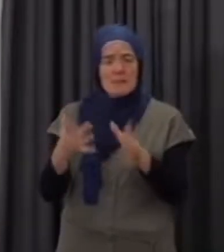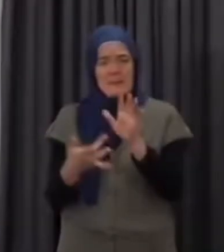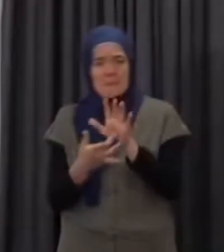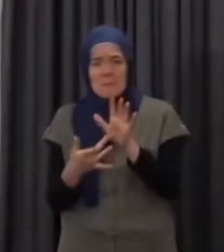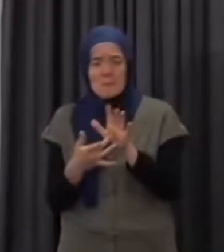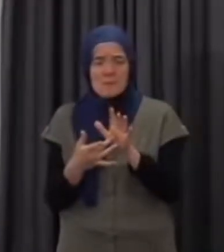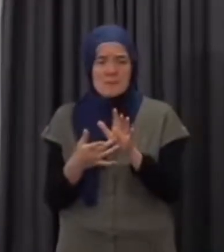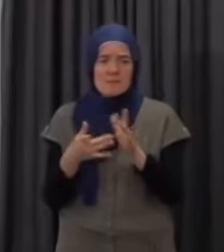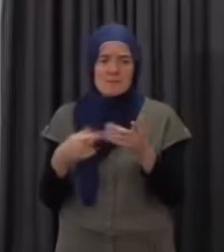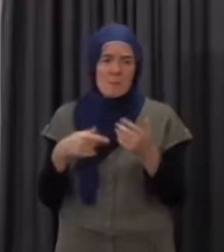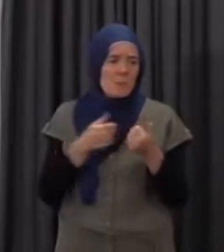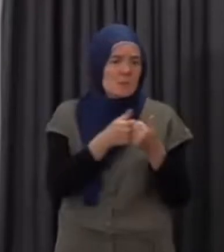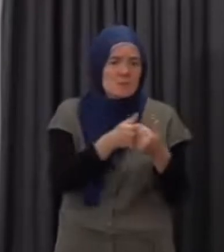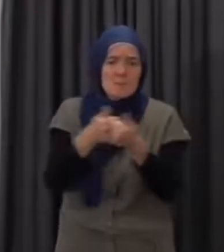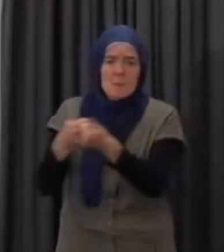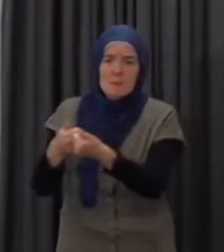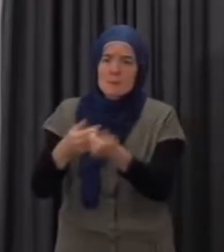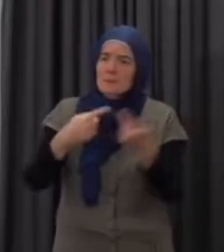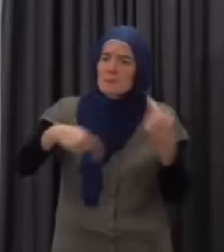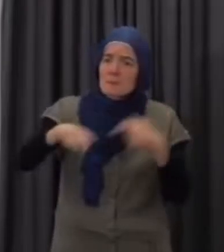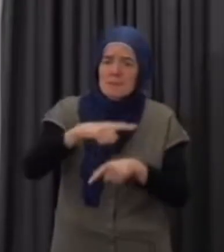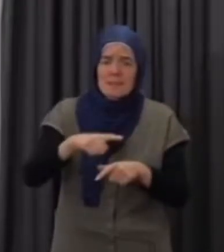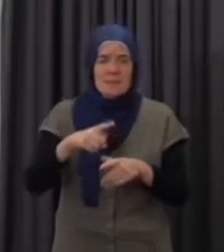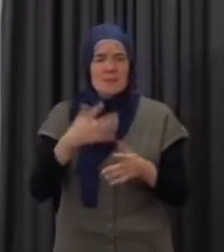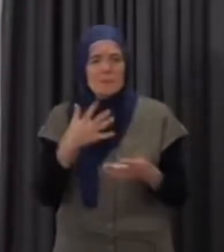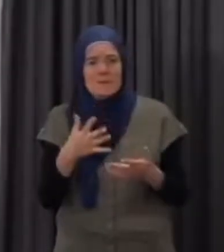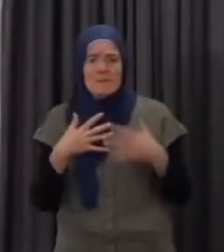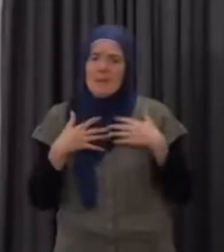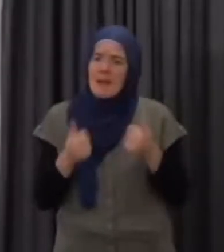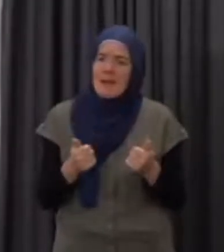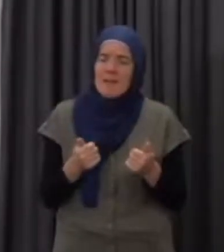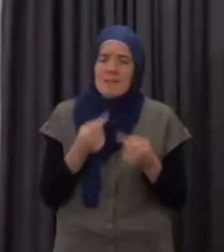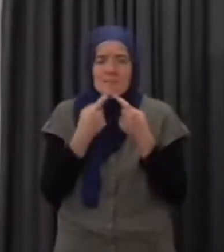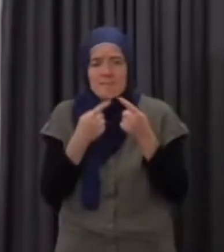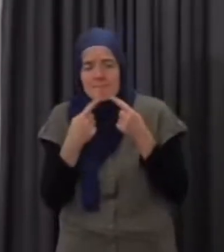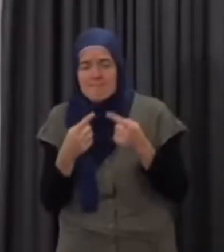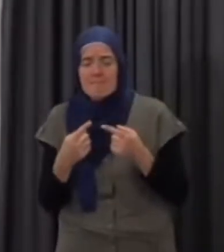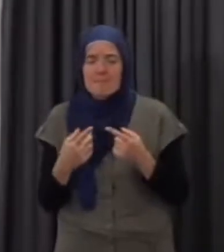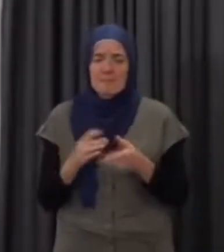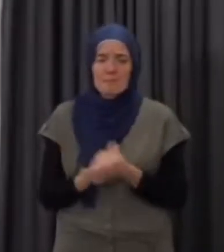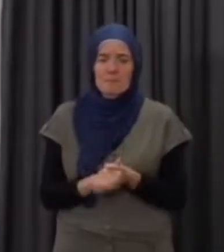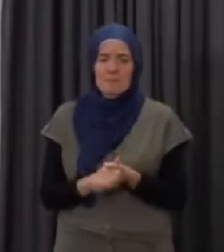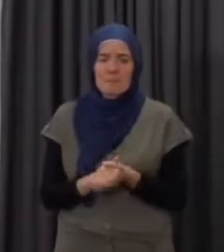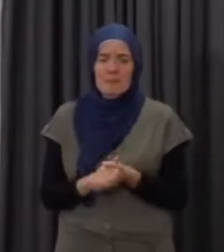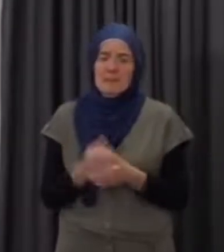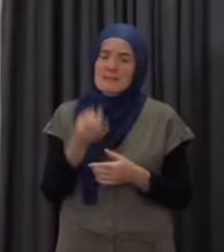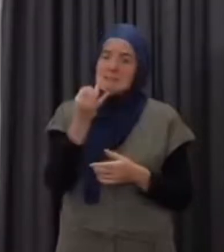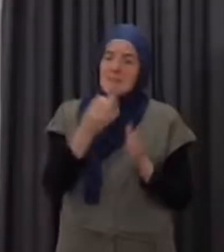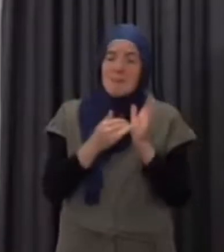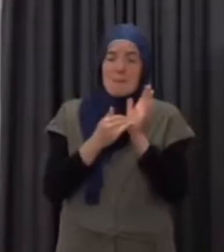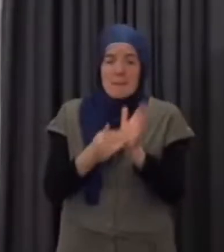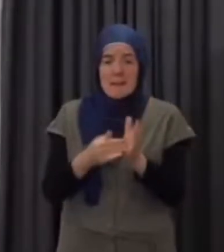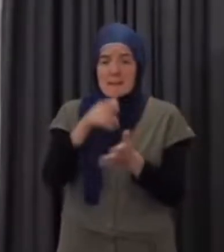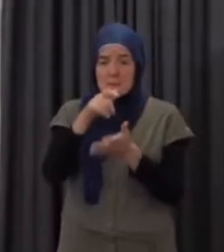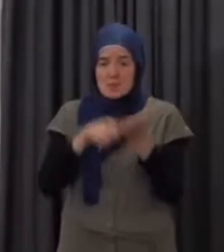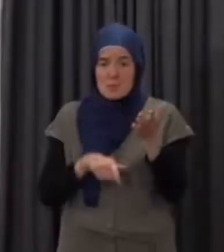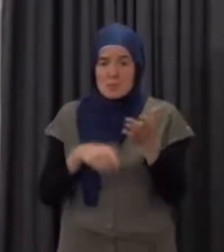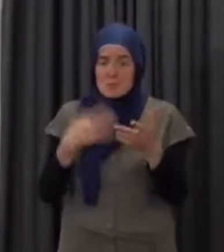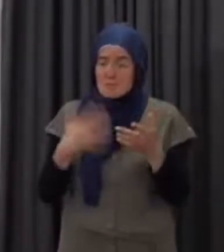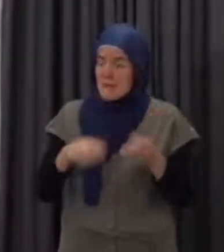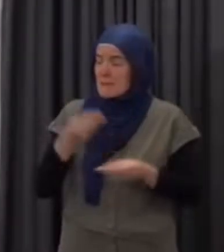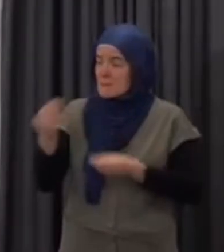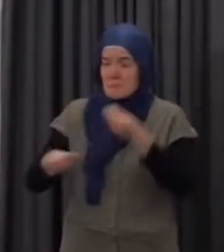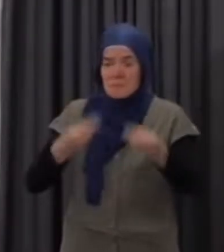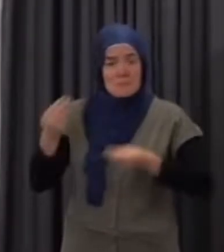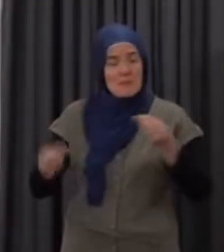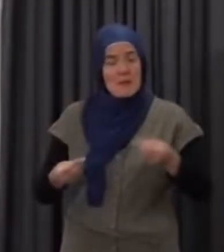people's health in their local communities. They dispensed 7 million prescriptions in March, and some have reported the number of